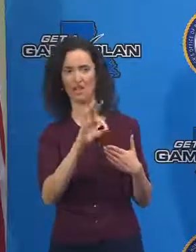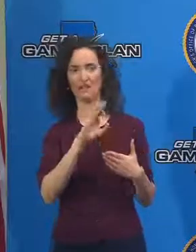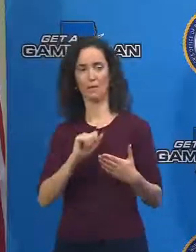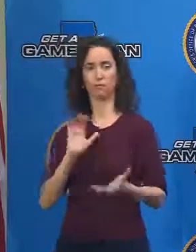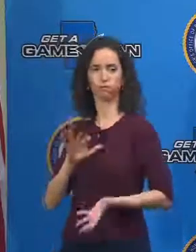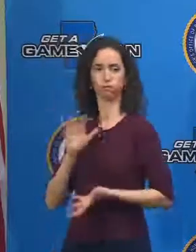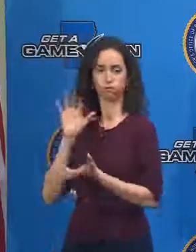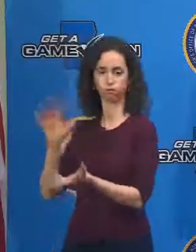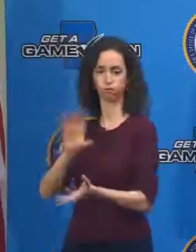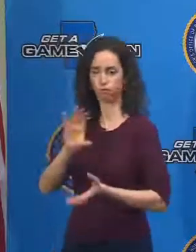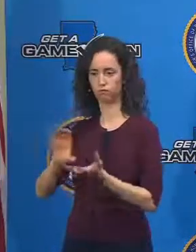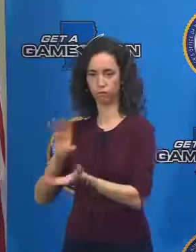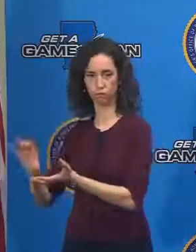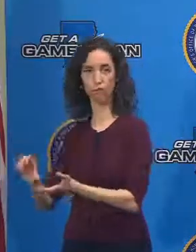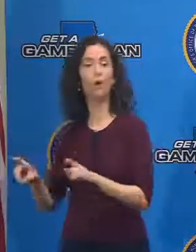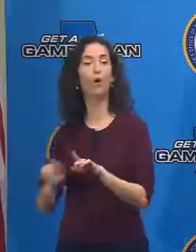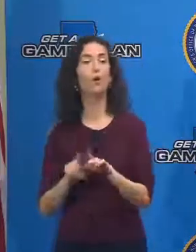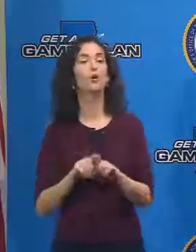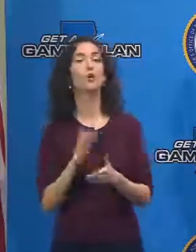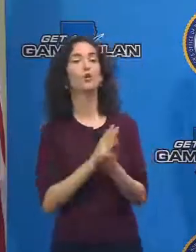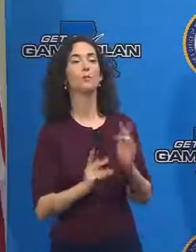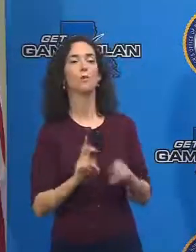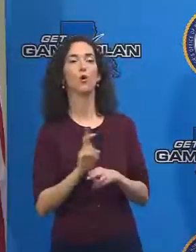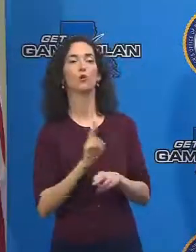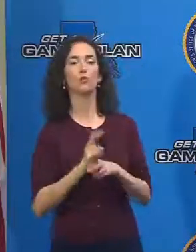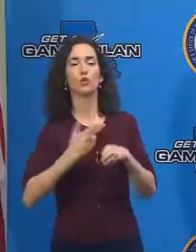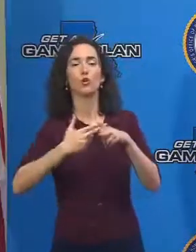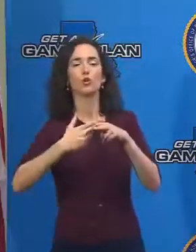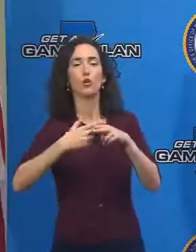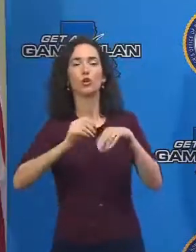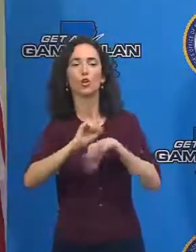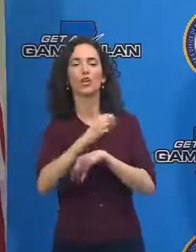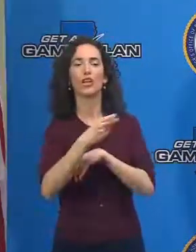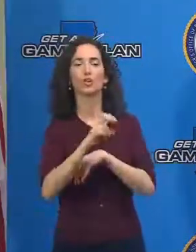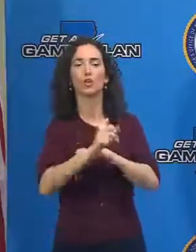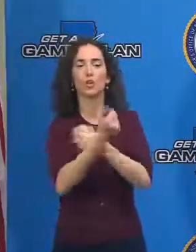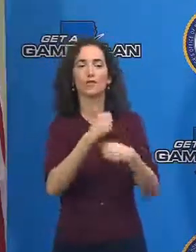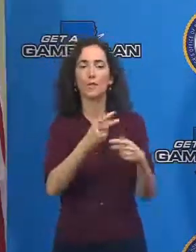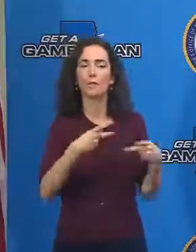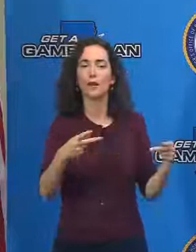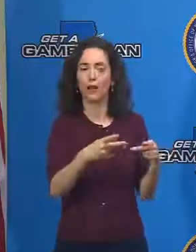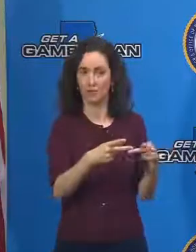we also have survivors taking advantage of our transitional sheltering assistance with more than